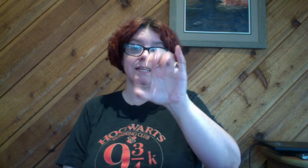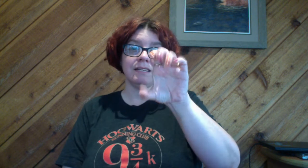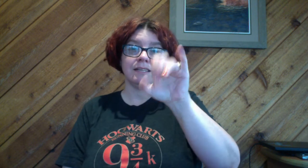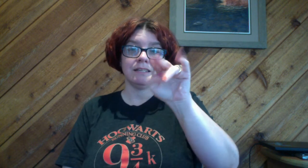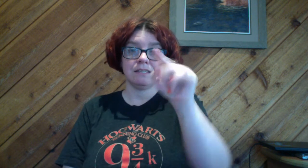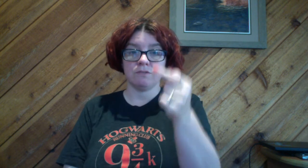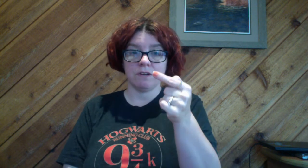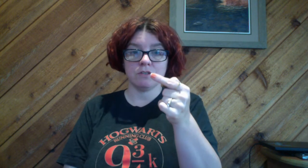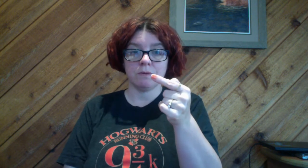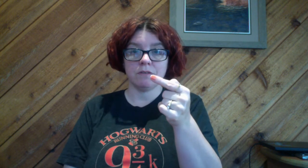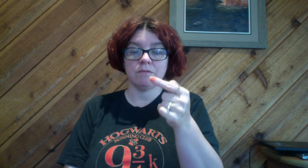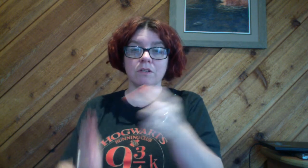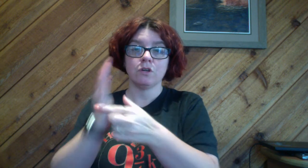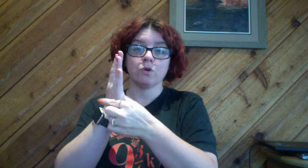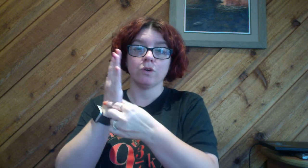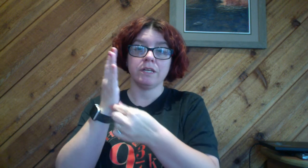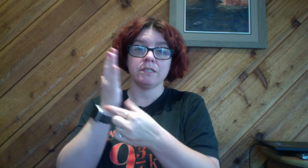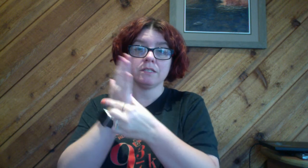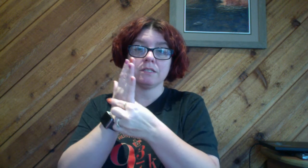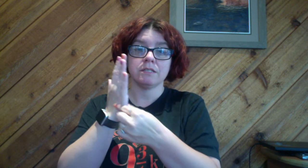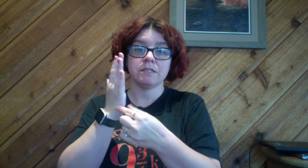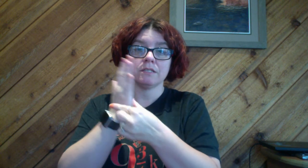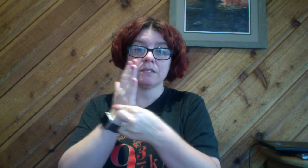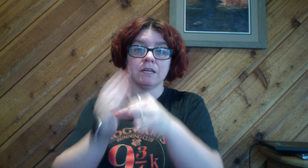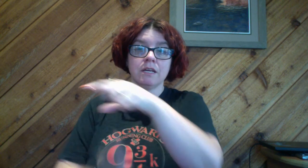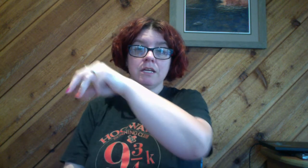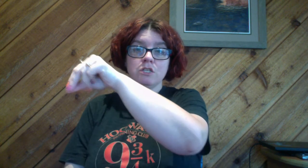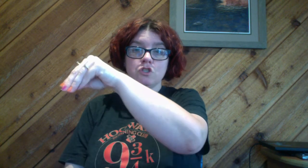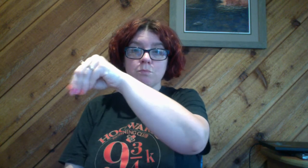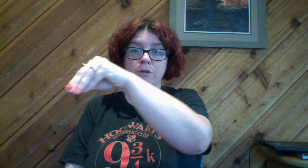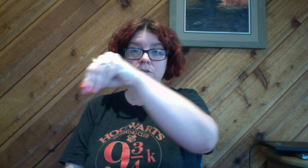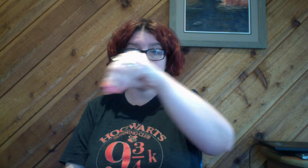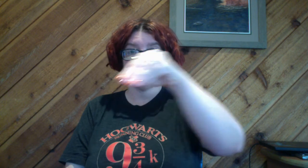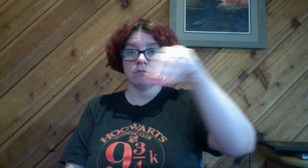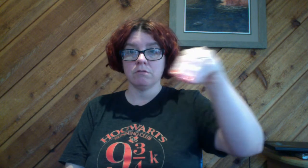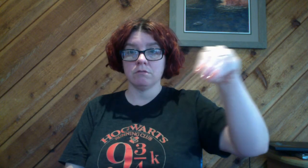Icing, it's finger spelled. Grease. Sprinkle.